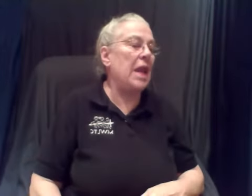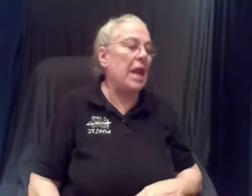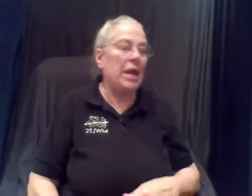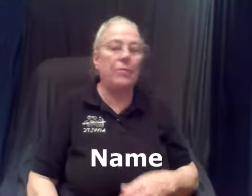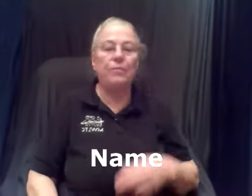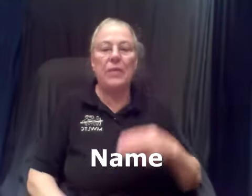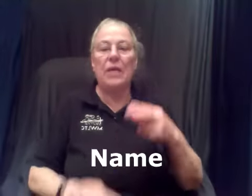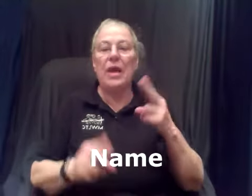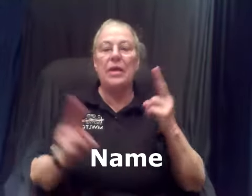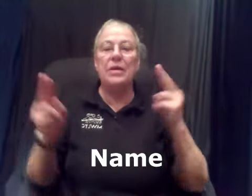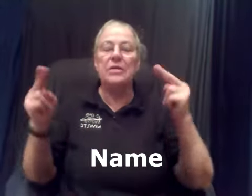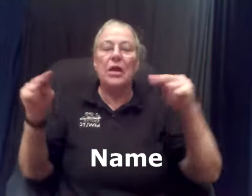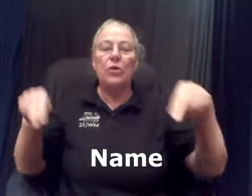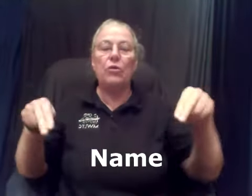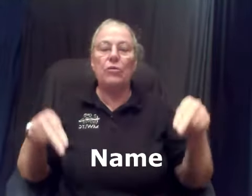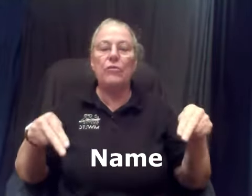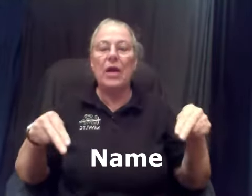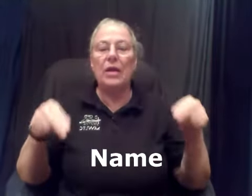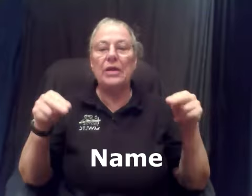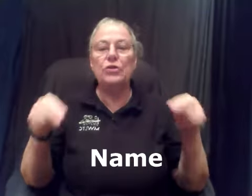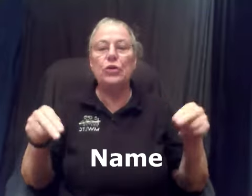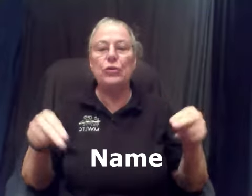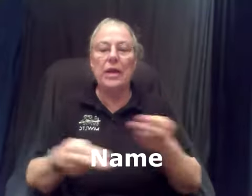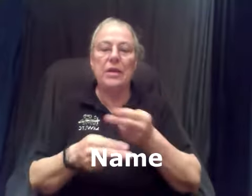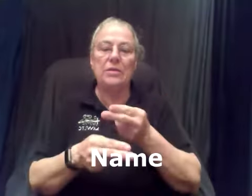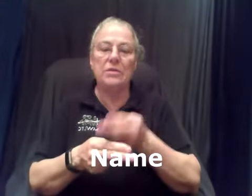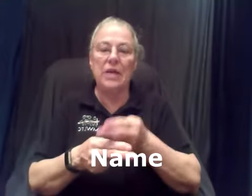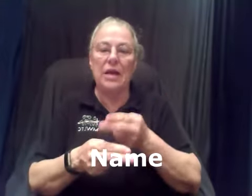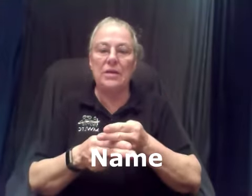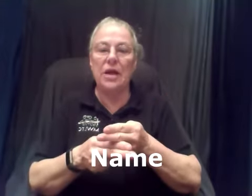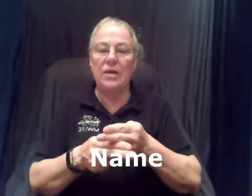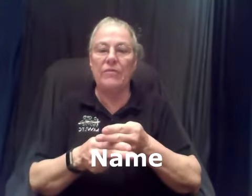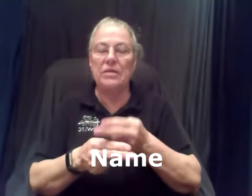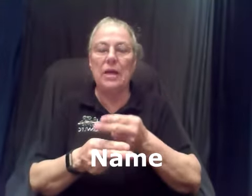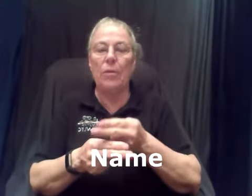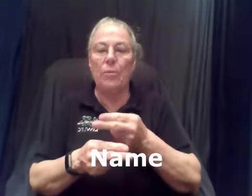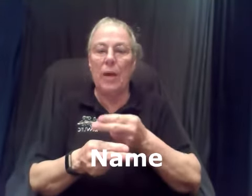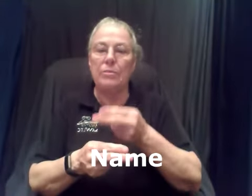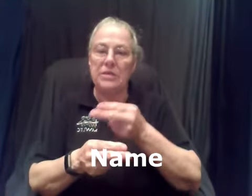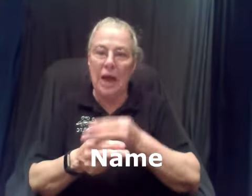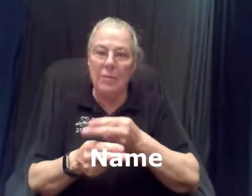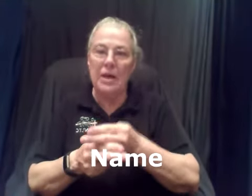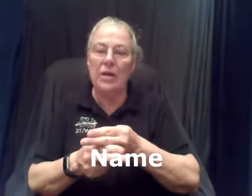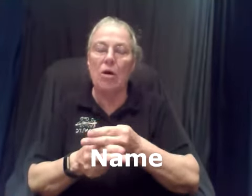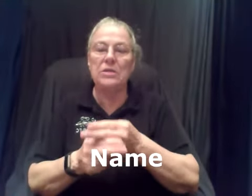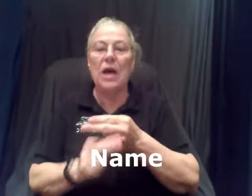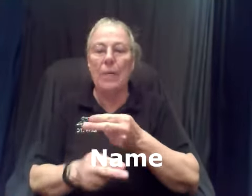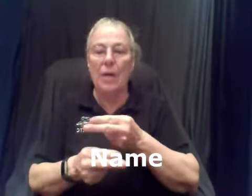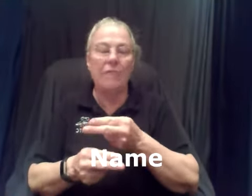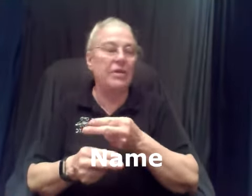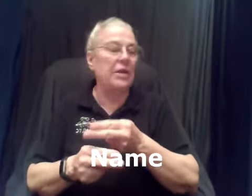Name, and that is you've got like 2 ends, and it's kind of a double bump, dominant on top of the